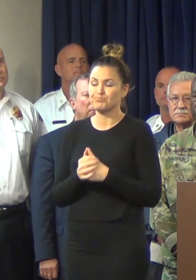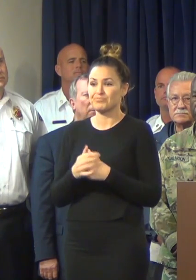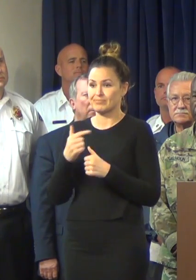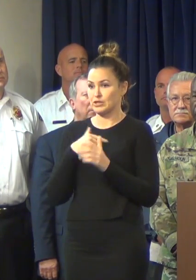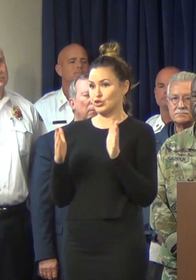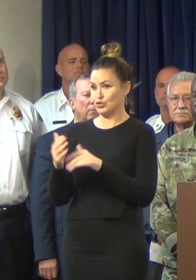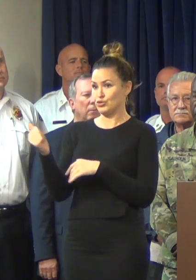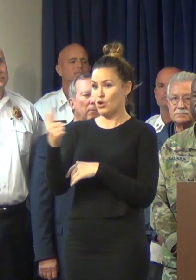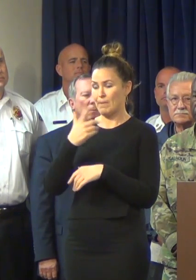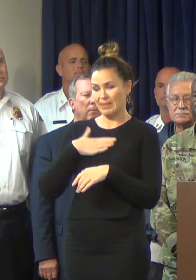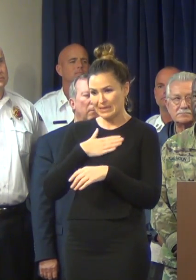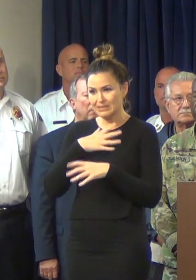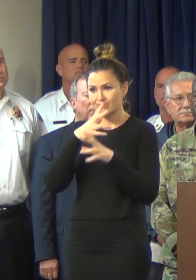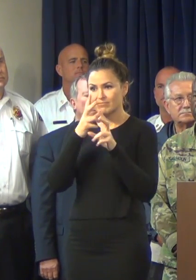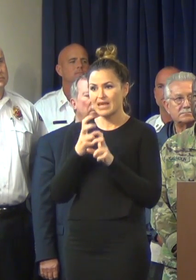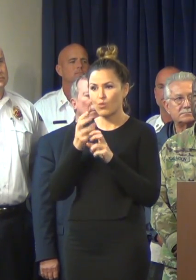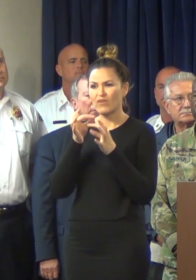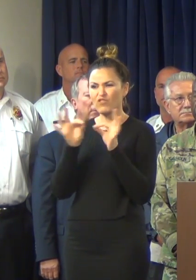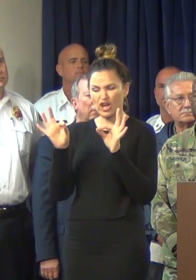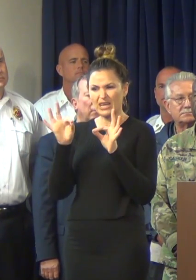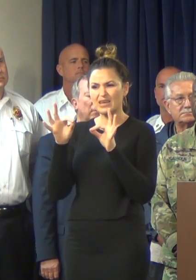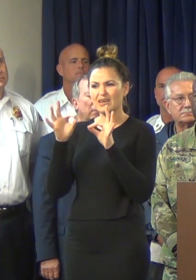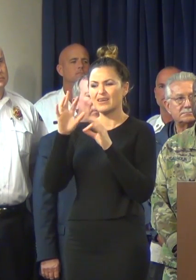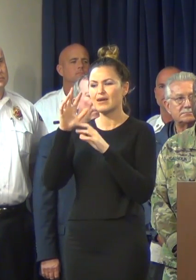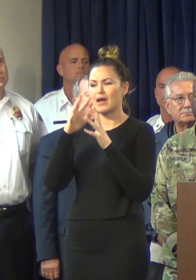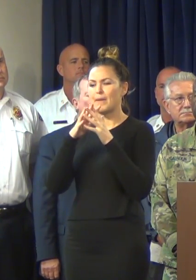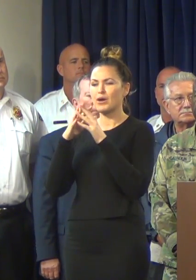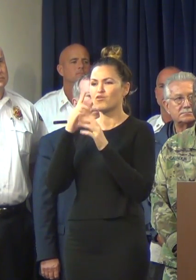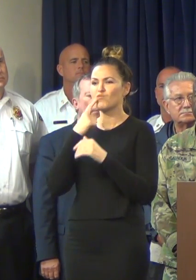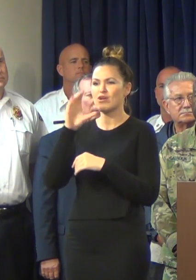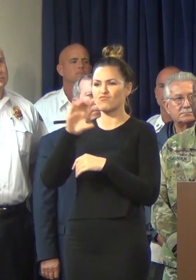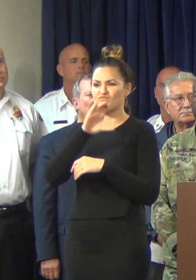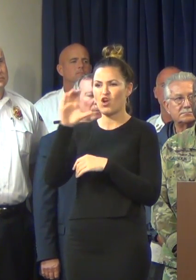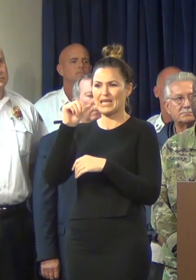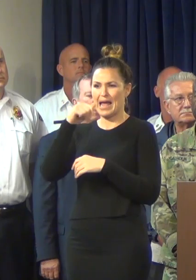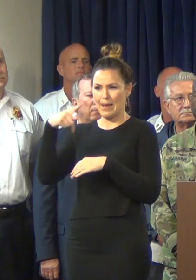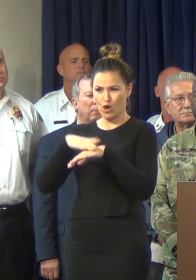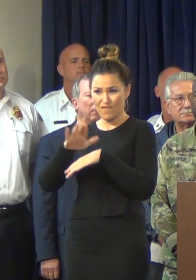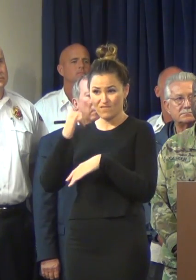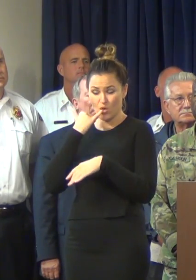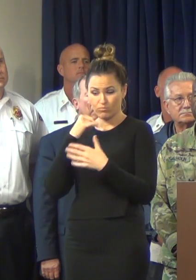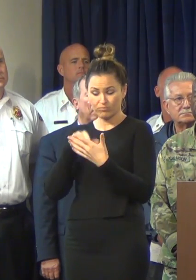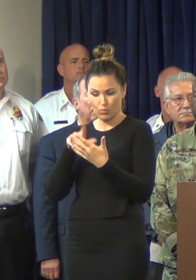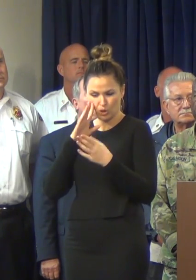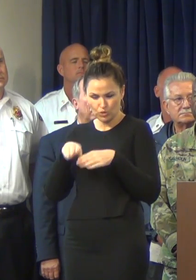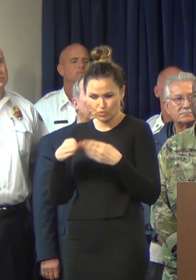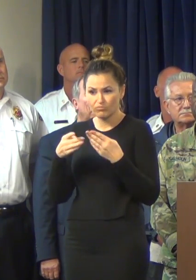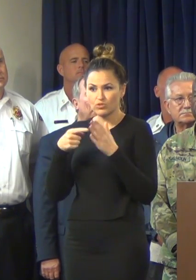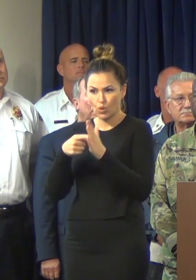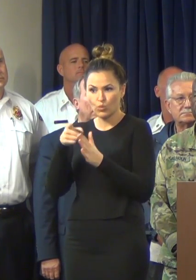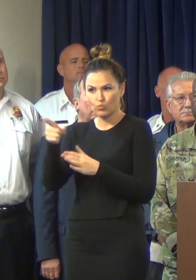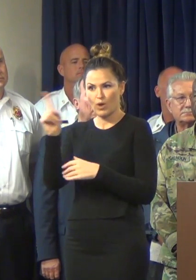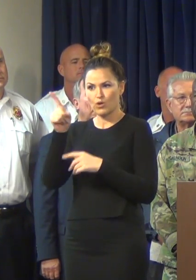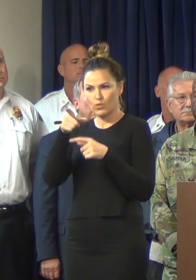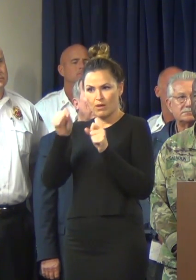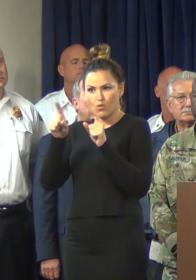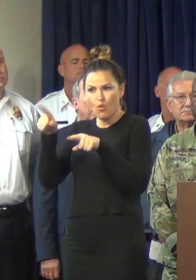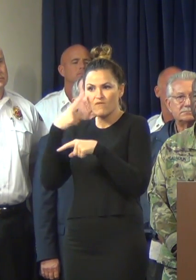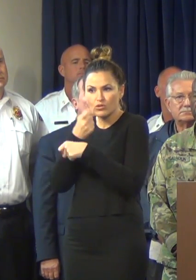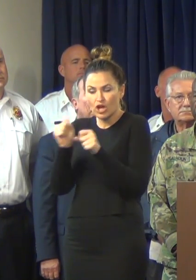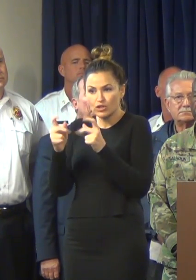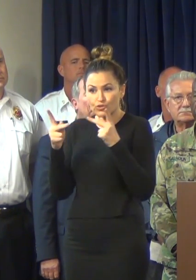I encourage everyone to download the free American Red Cross emergency app. It shows any open Red Cross shelters in real time.